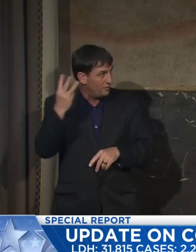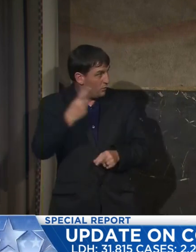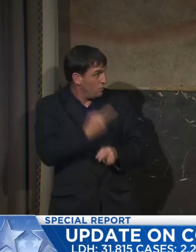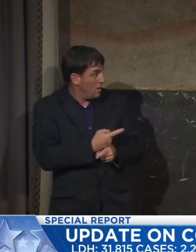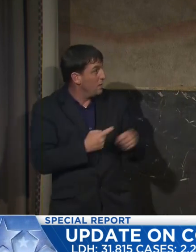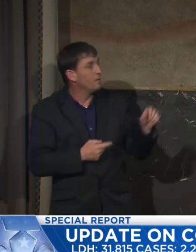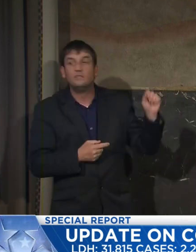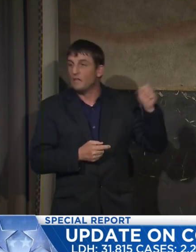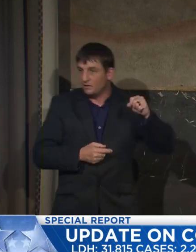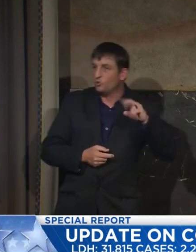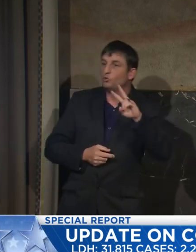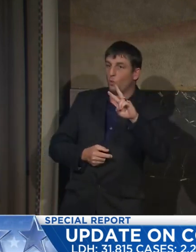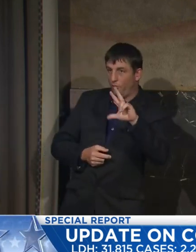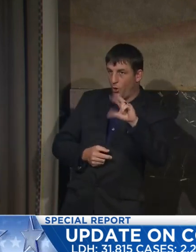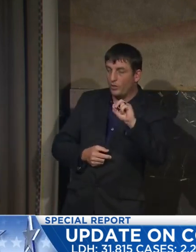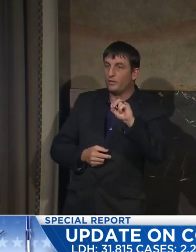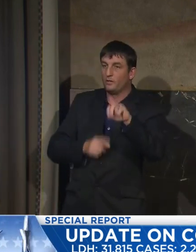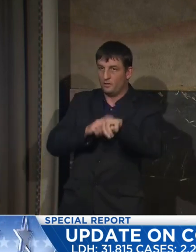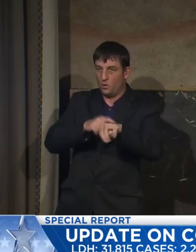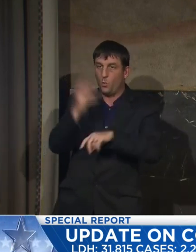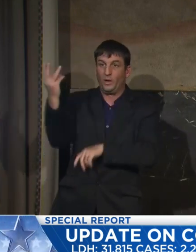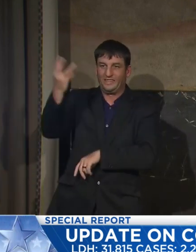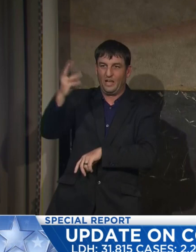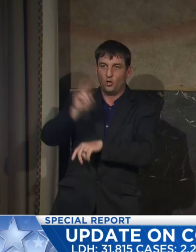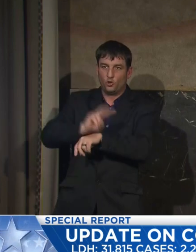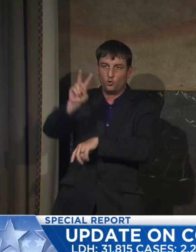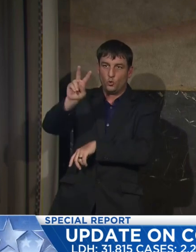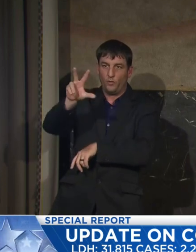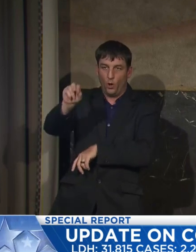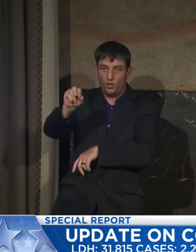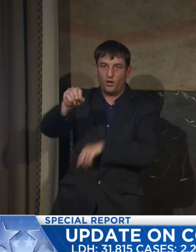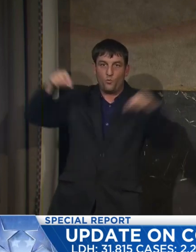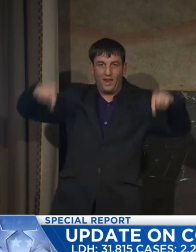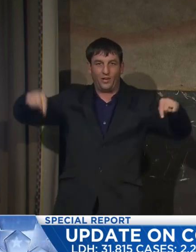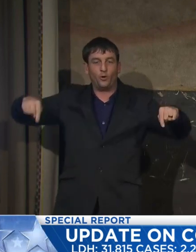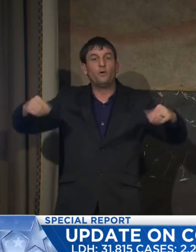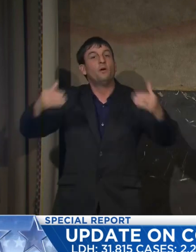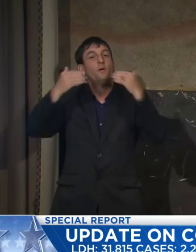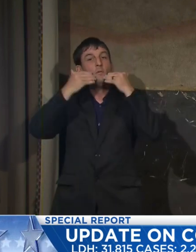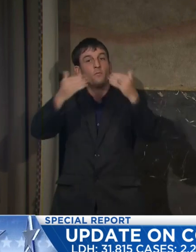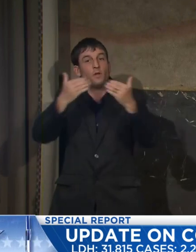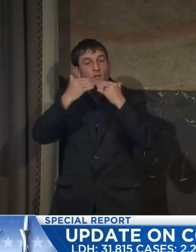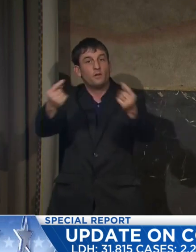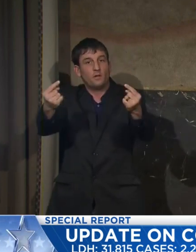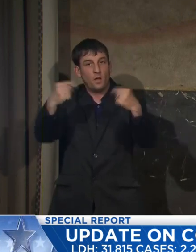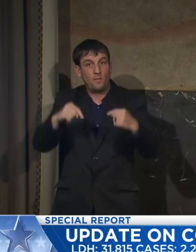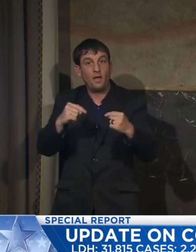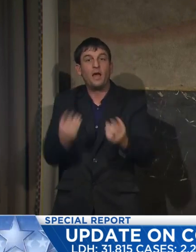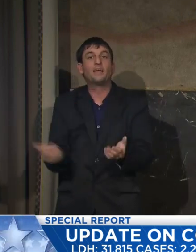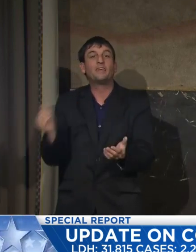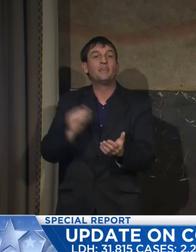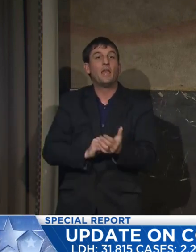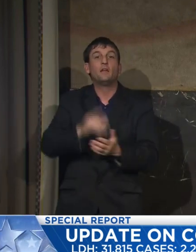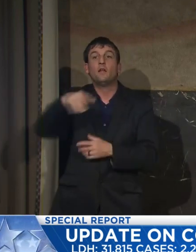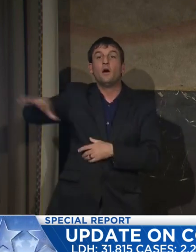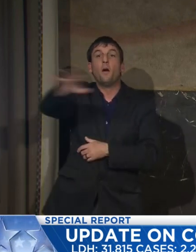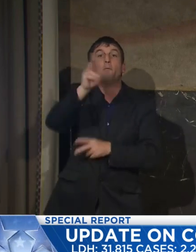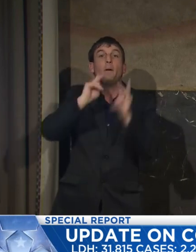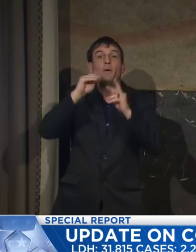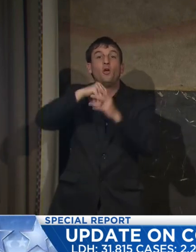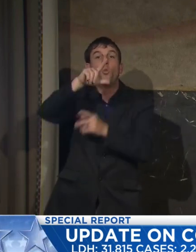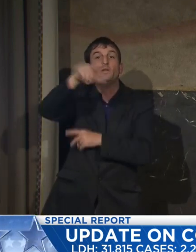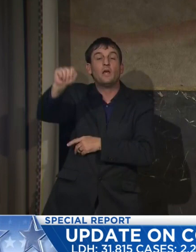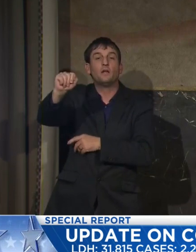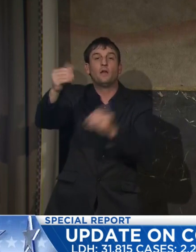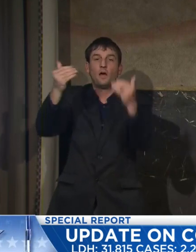2:30. Wednesday at 2:30, right here. So appreciate y'all covering this, and I want to again tell the people of Louisiana how much I